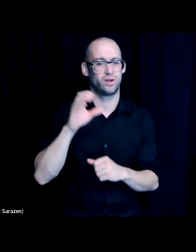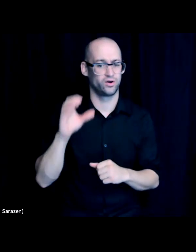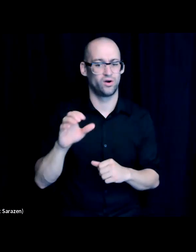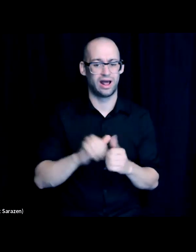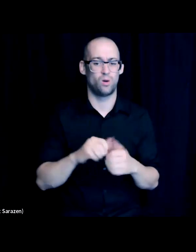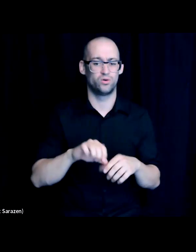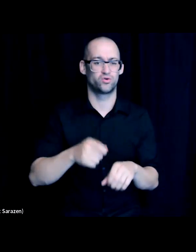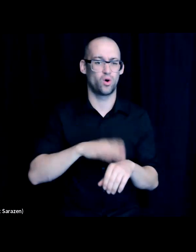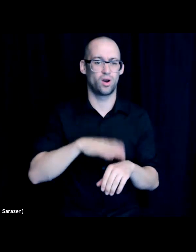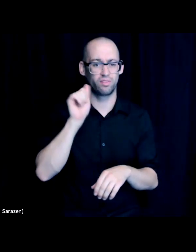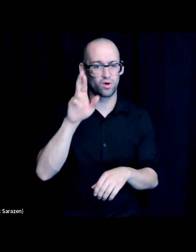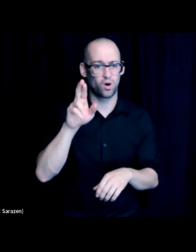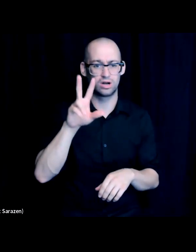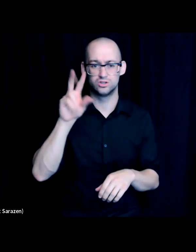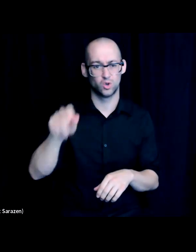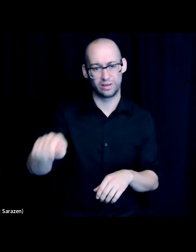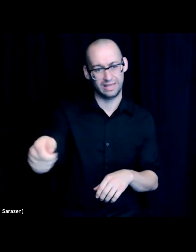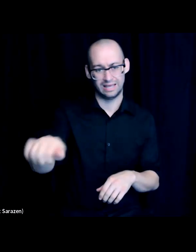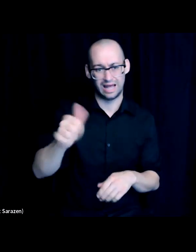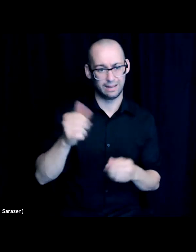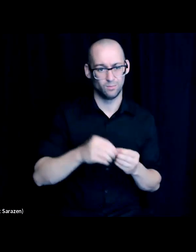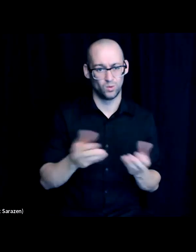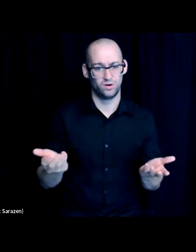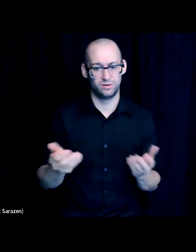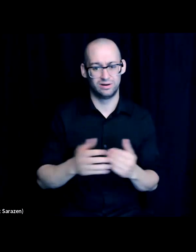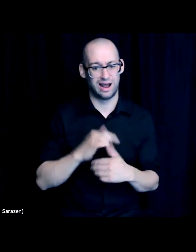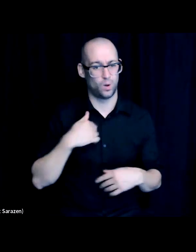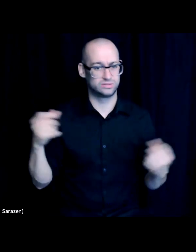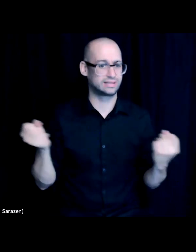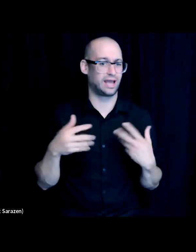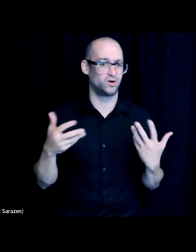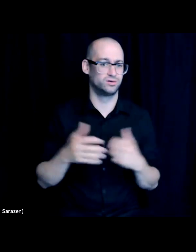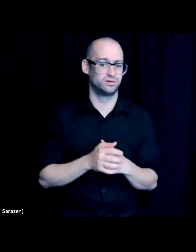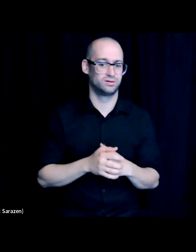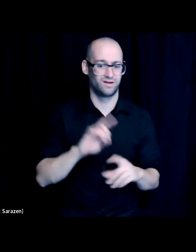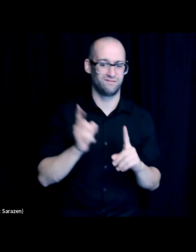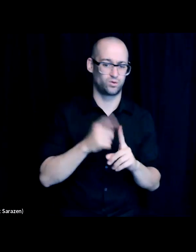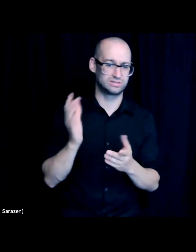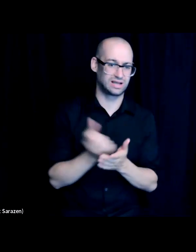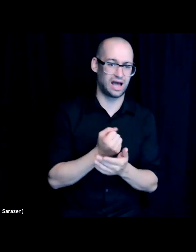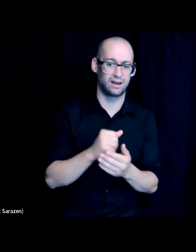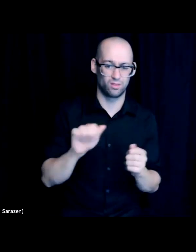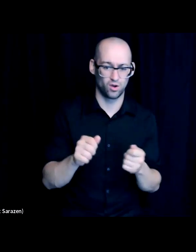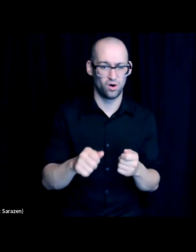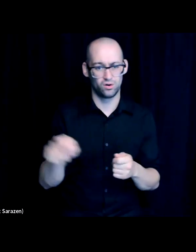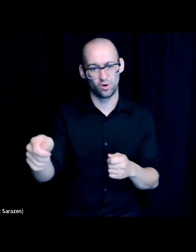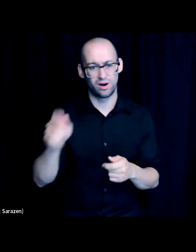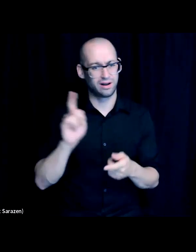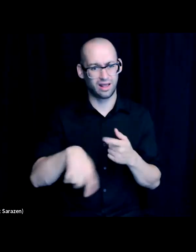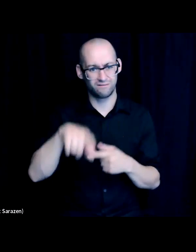on my car because there was no keyhole anymore. I was scared. When I first got my first car and couldn't find the keyhole, I was like,